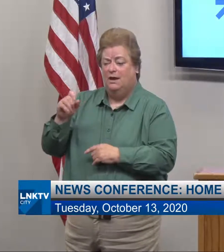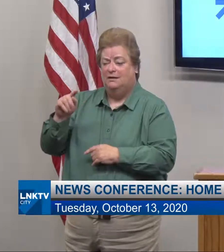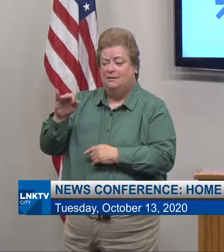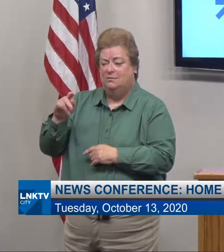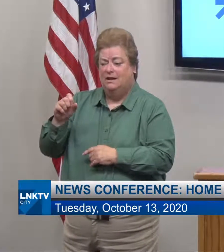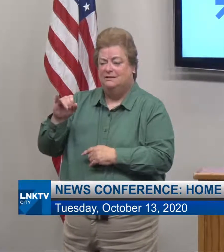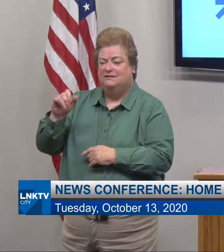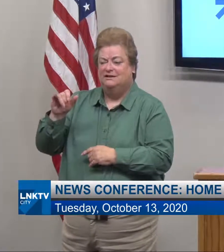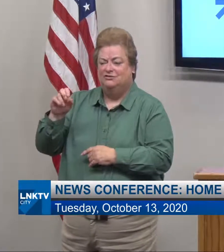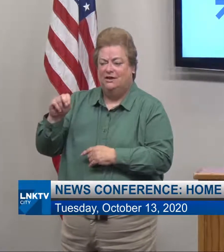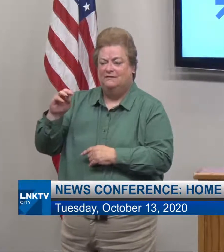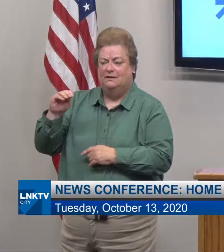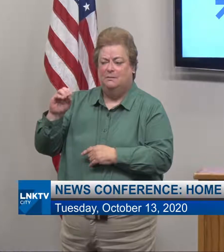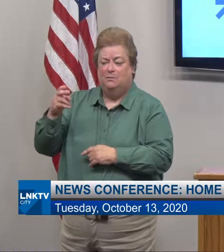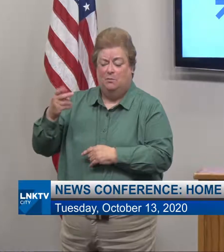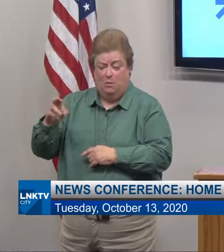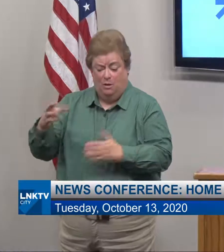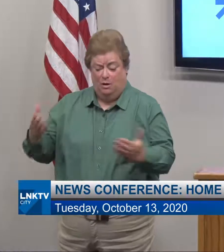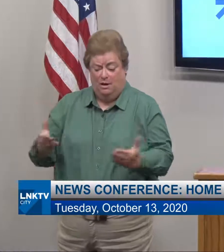Jason Moore to Lincoln.